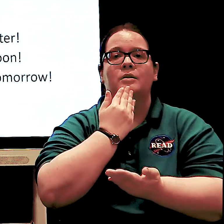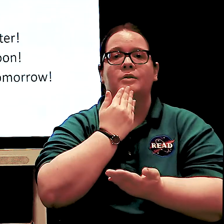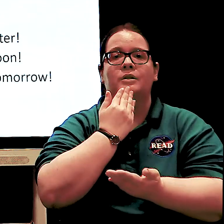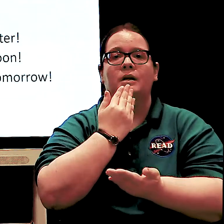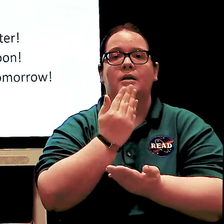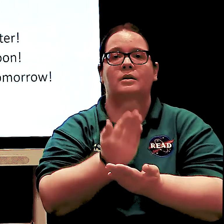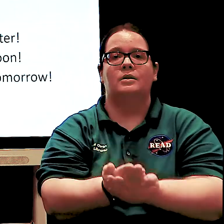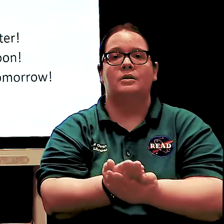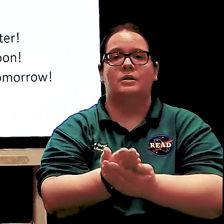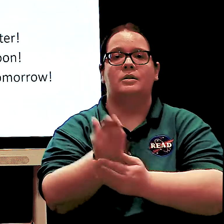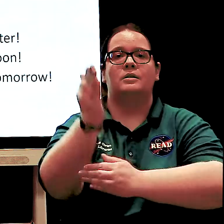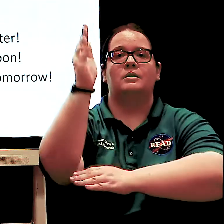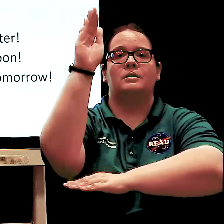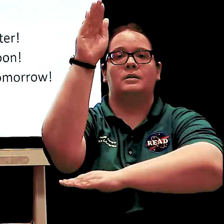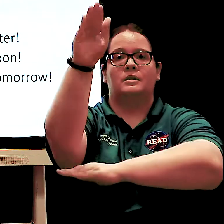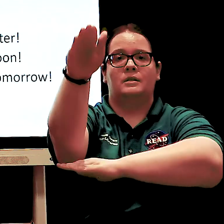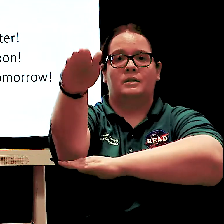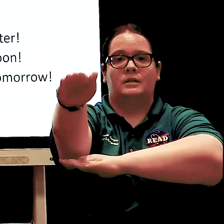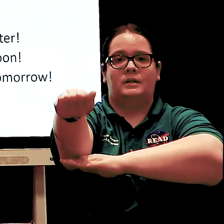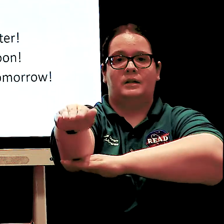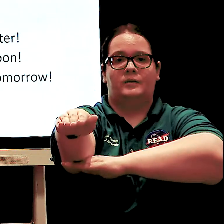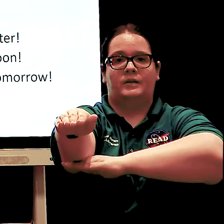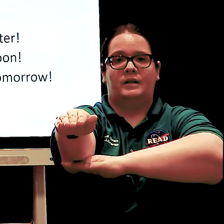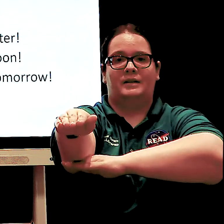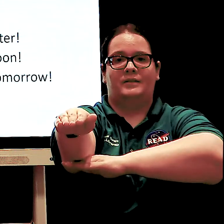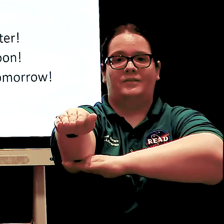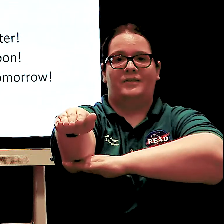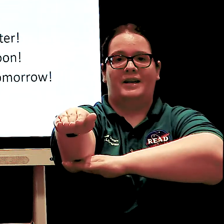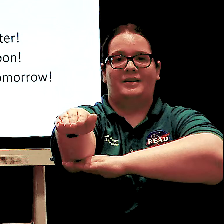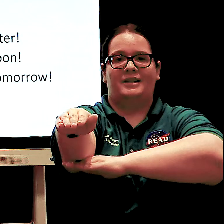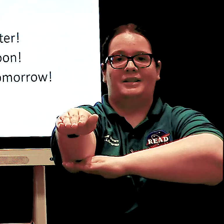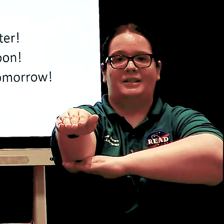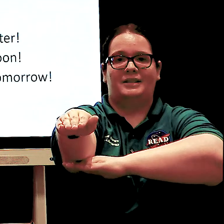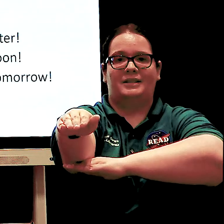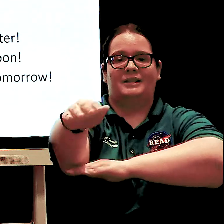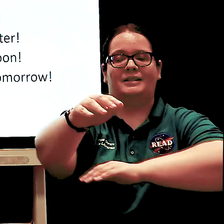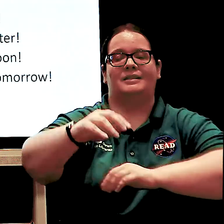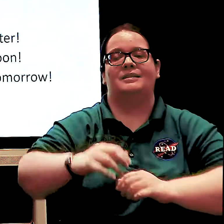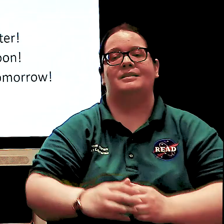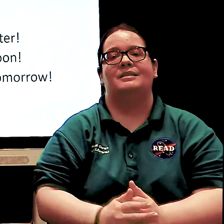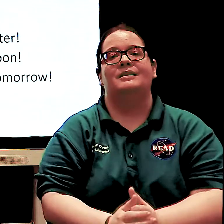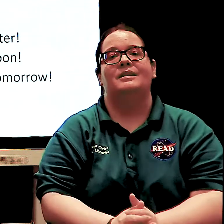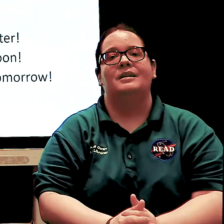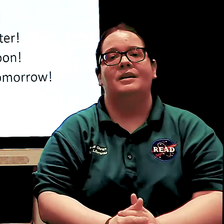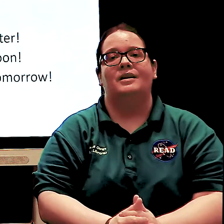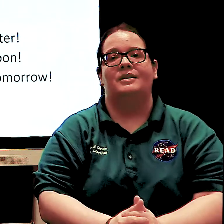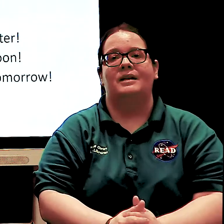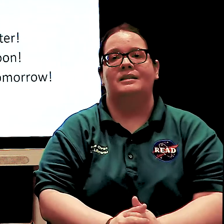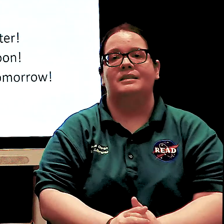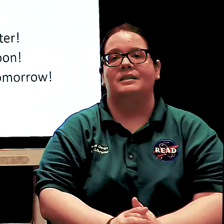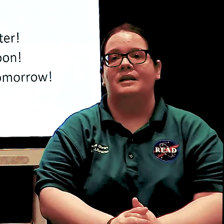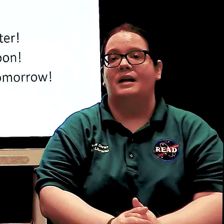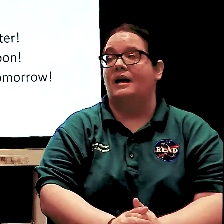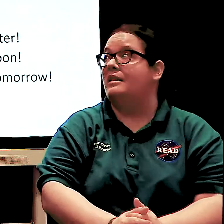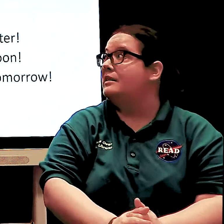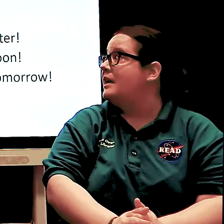try. Good evening. Very good. All right. And then